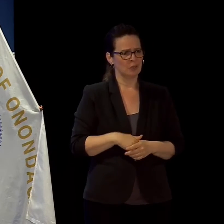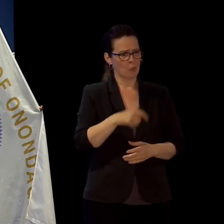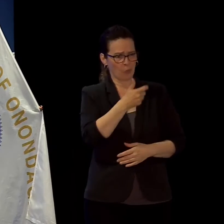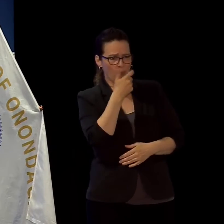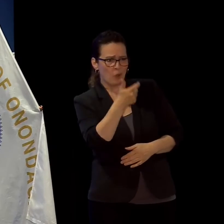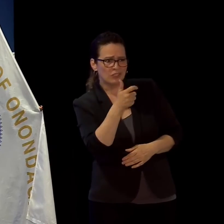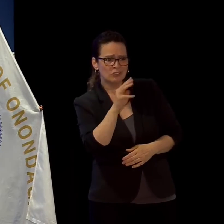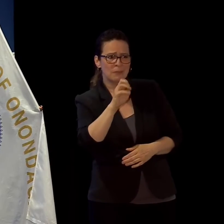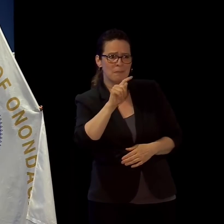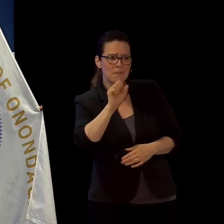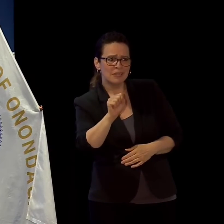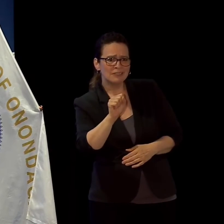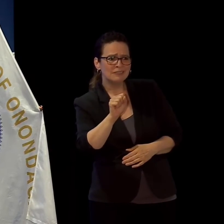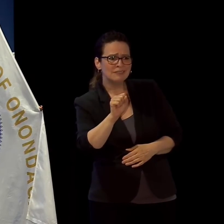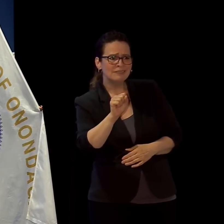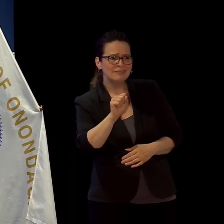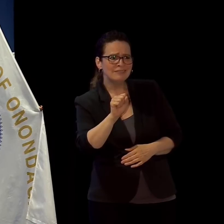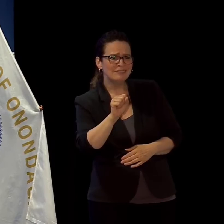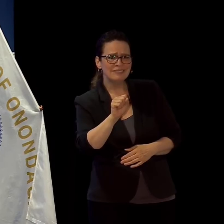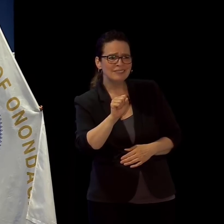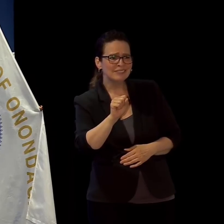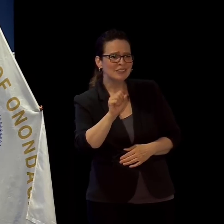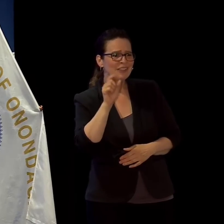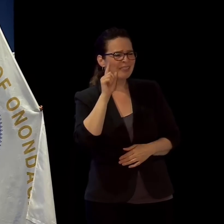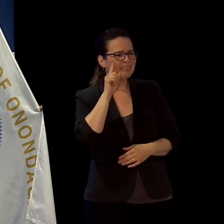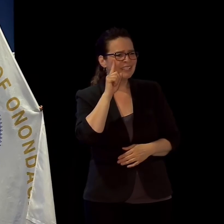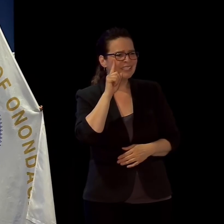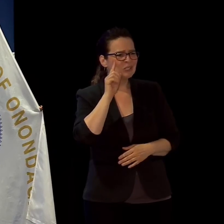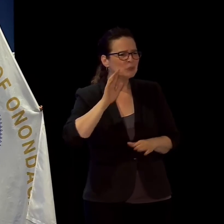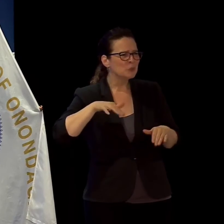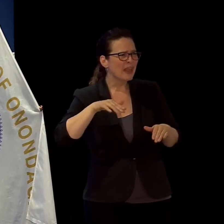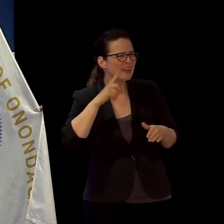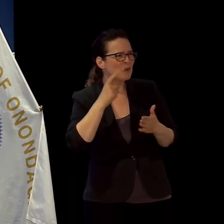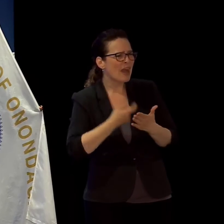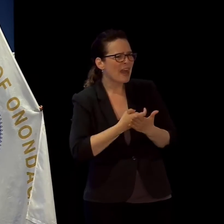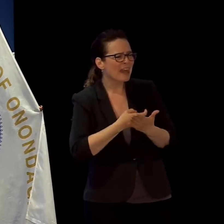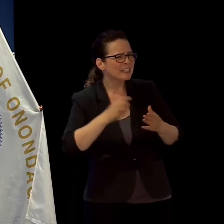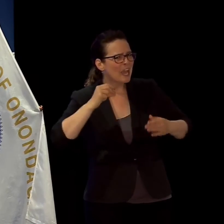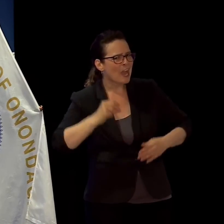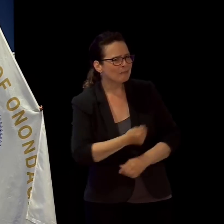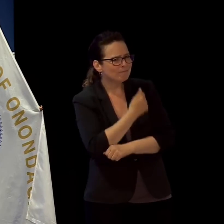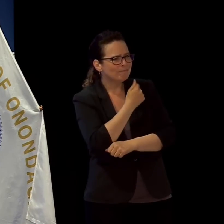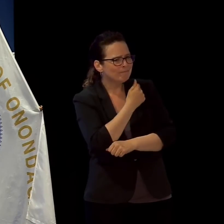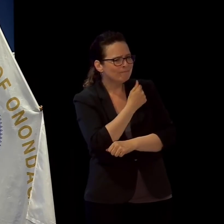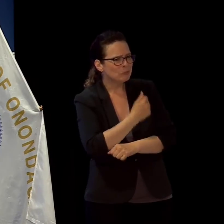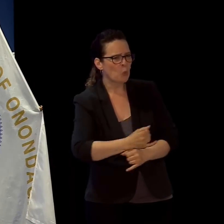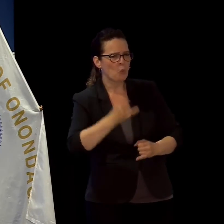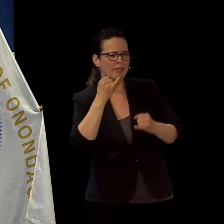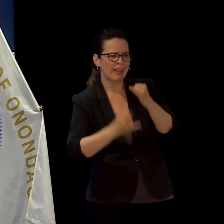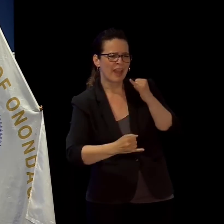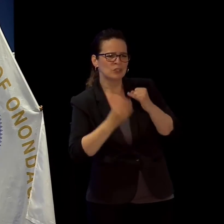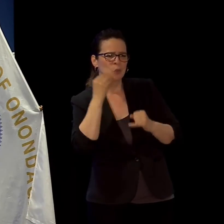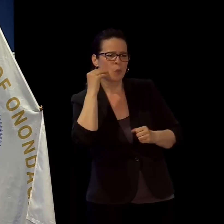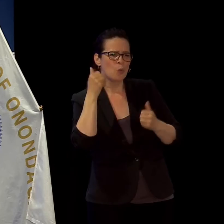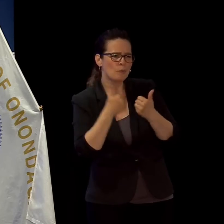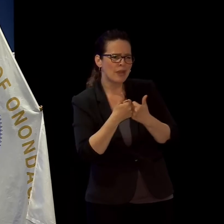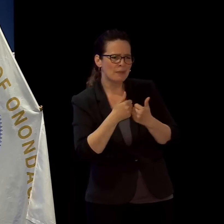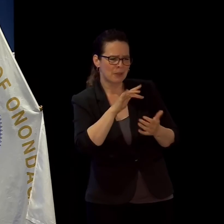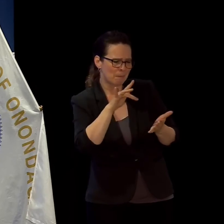that will get better. We're going to be too late for the crunch. I think their last home game's mid-May. But I think you could